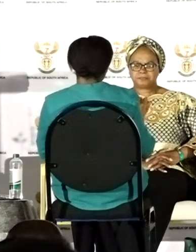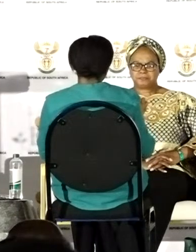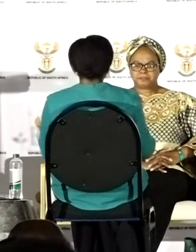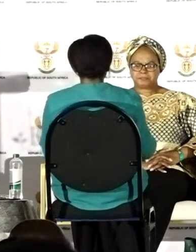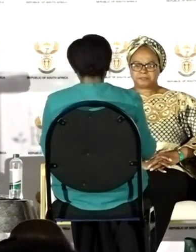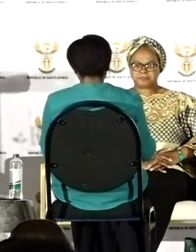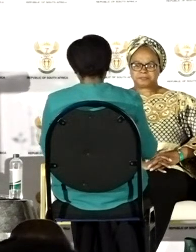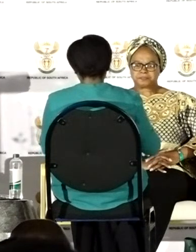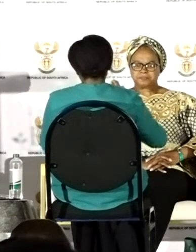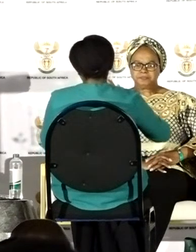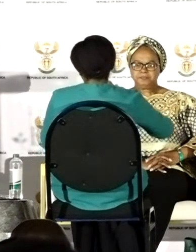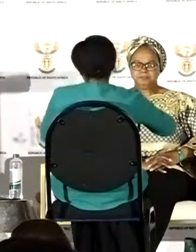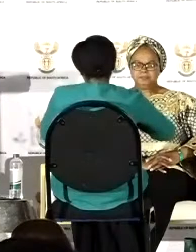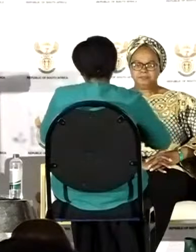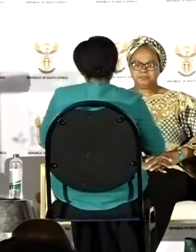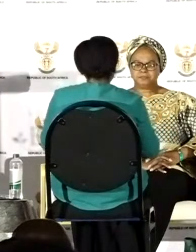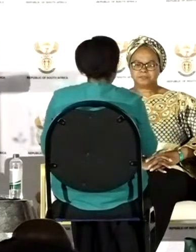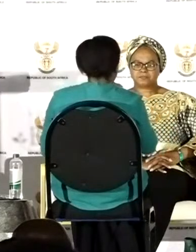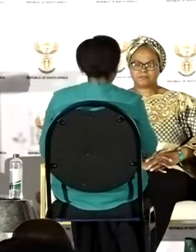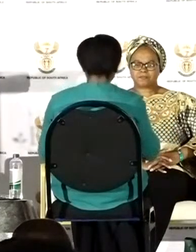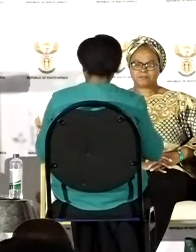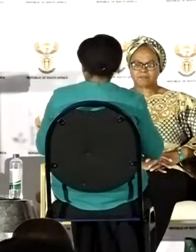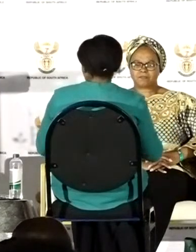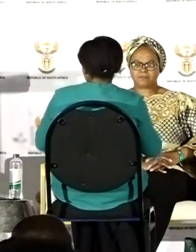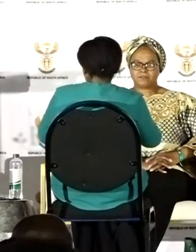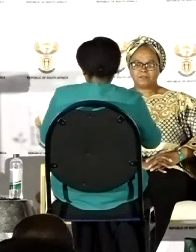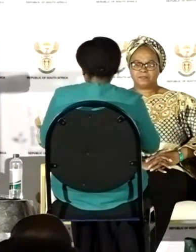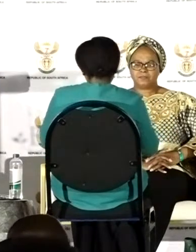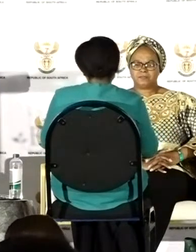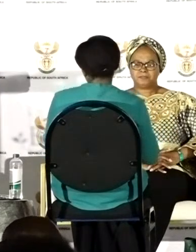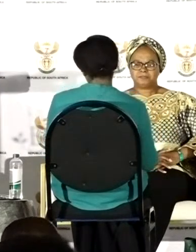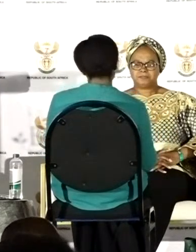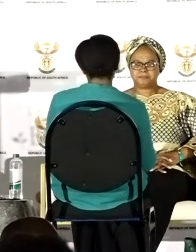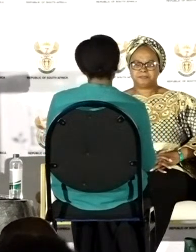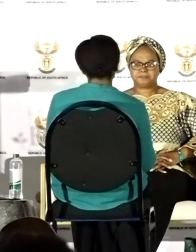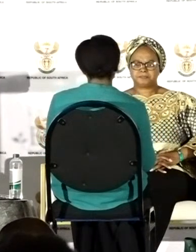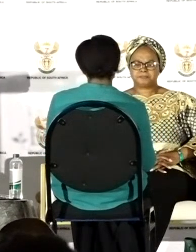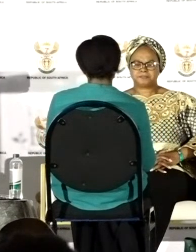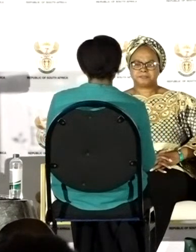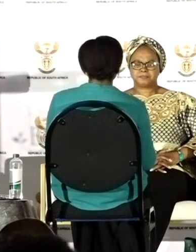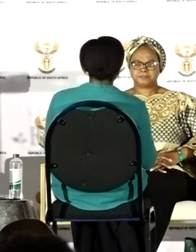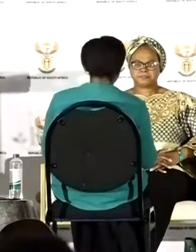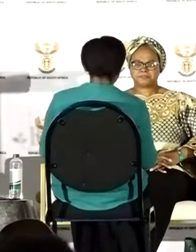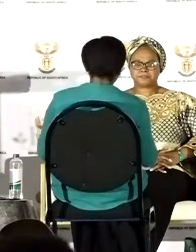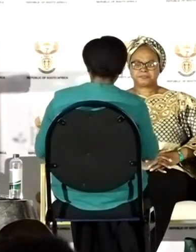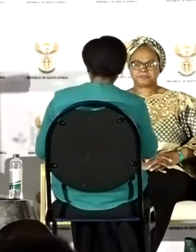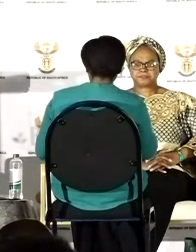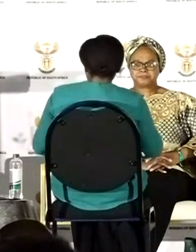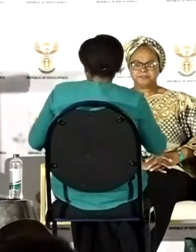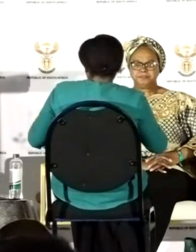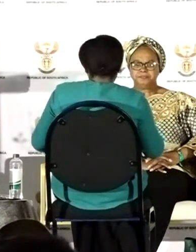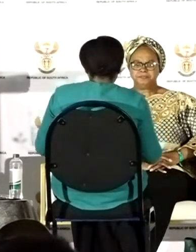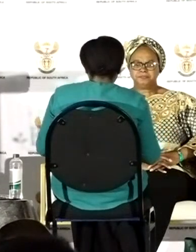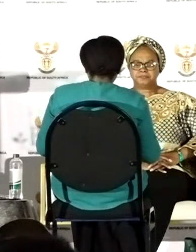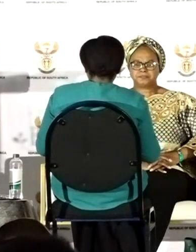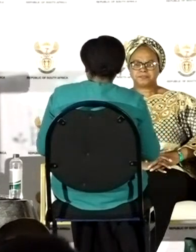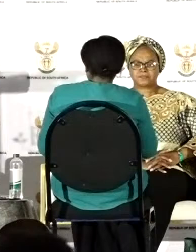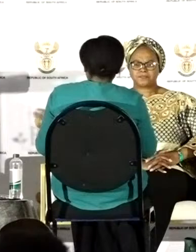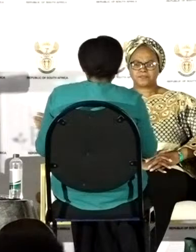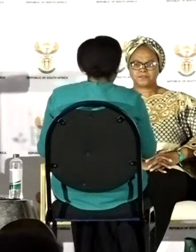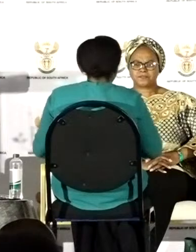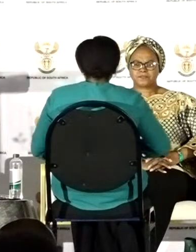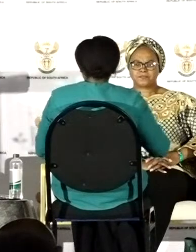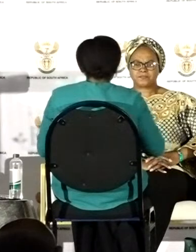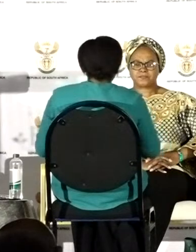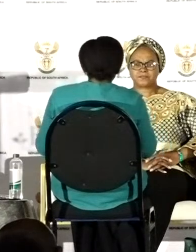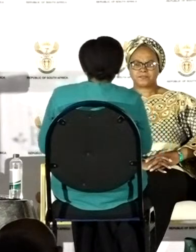that disables us. It's the environment within which we live that disables us. Can you move the next slide,